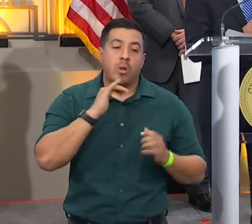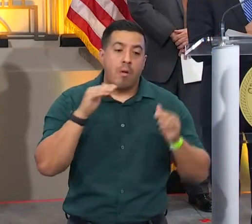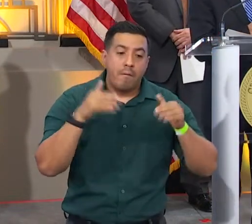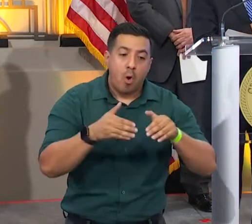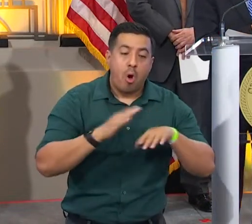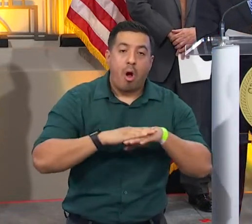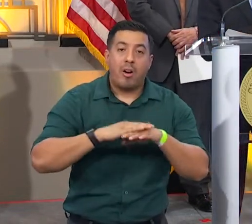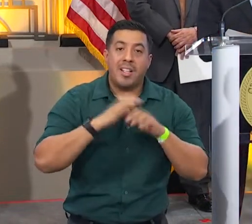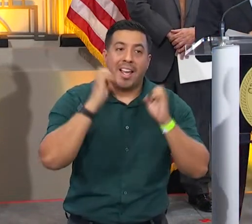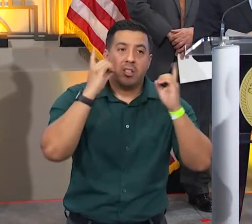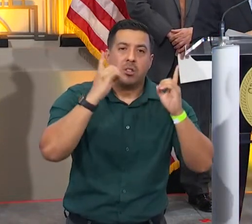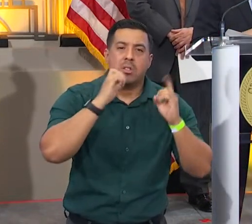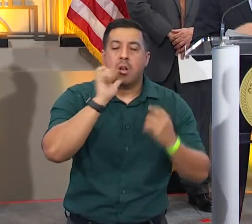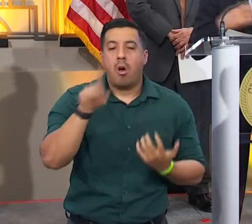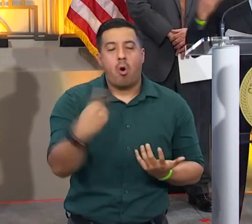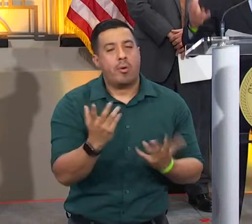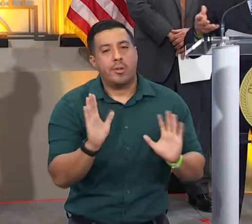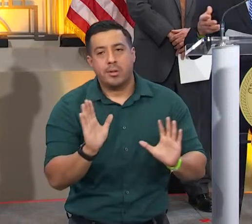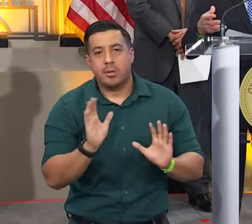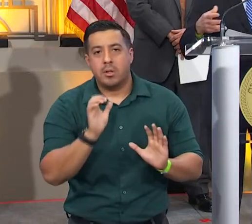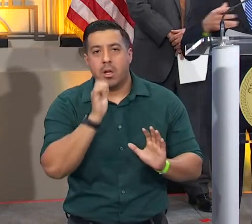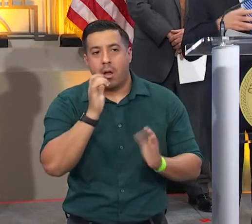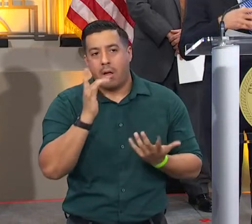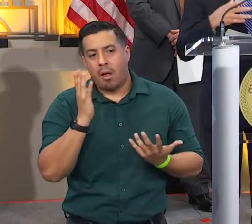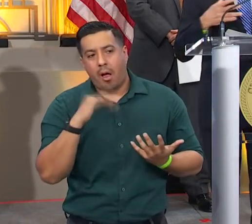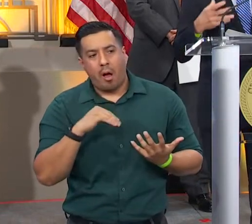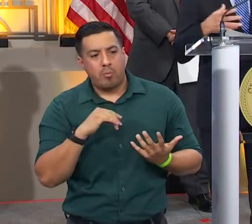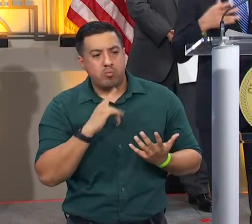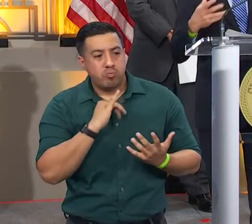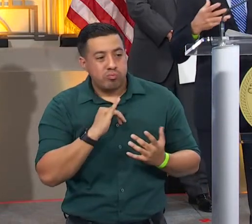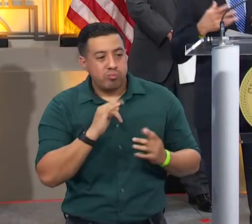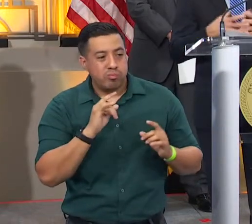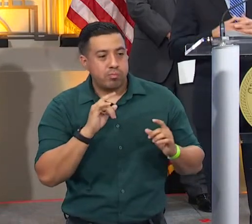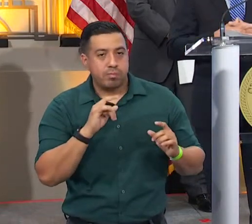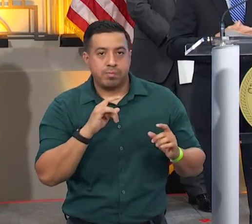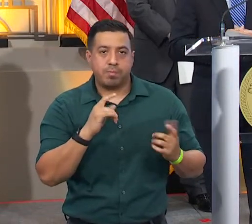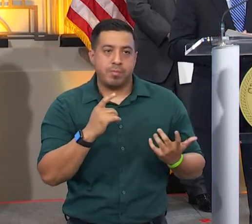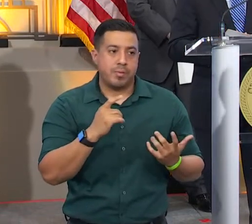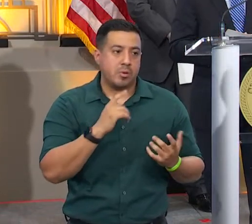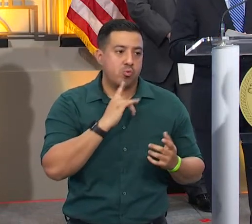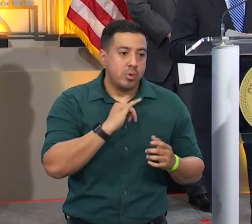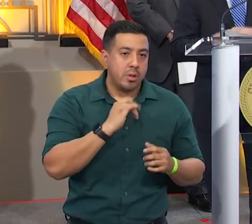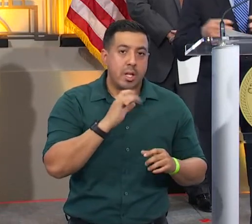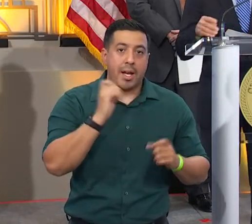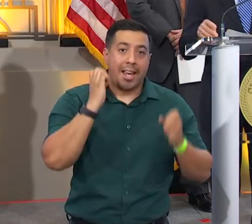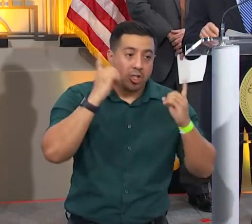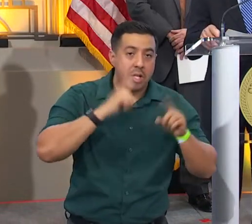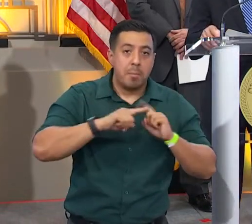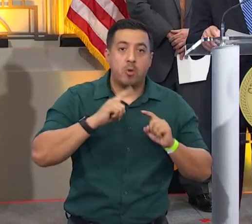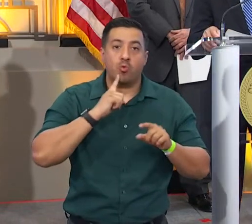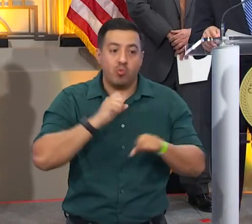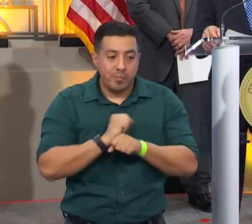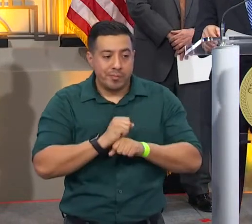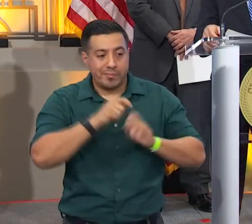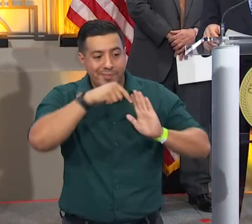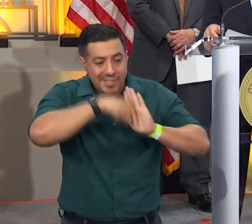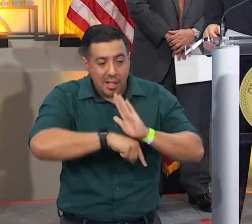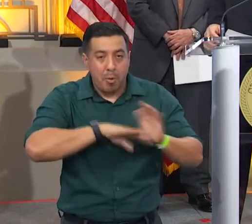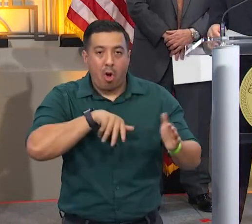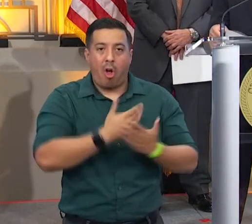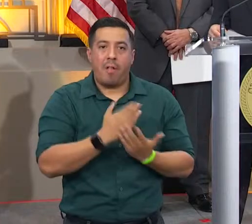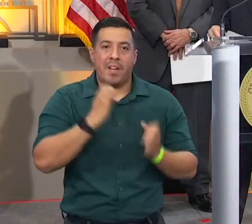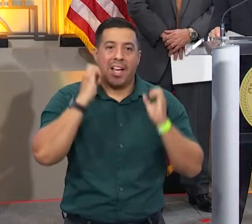on education, not on the theoretical, but on the actual practical, technical aspects of education and